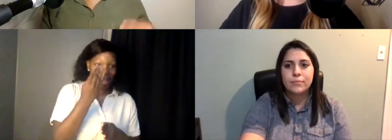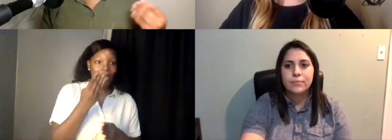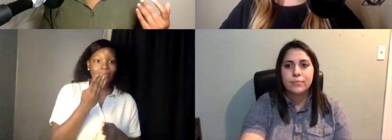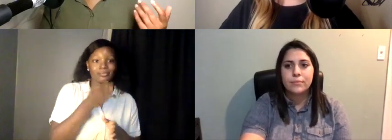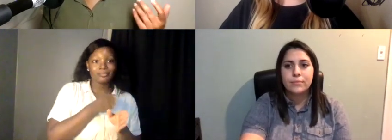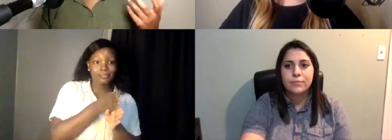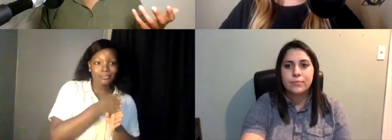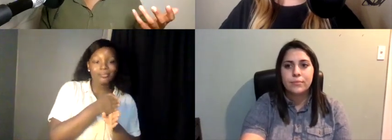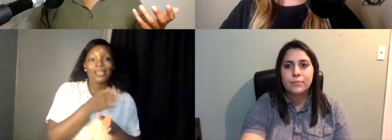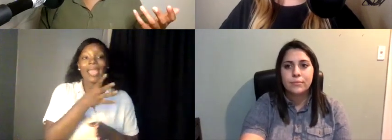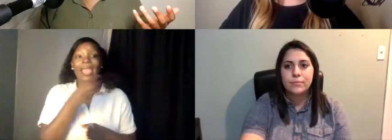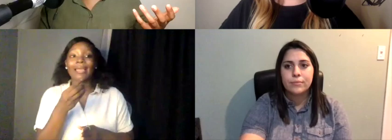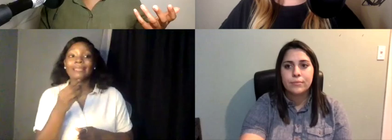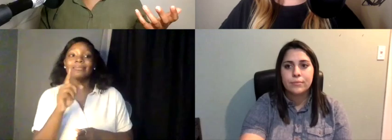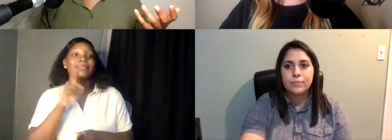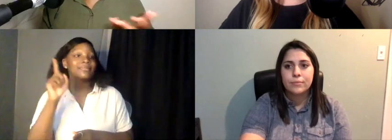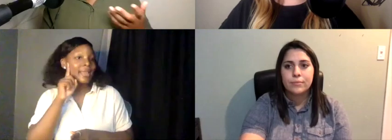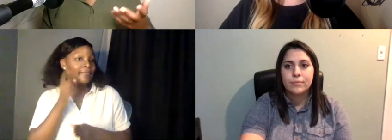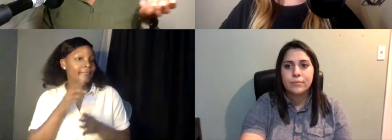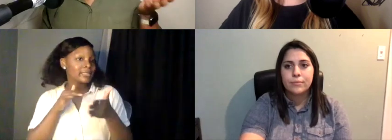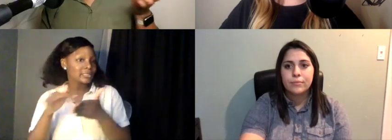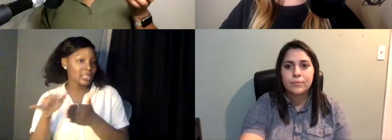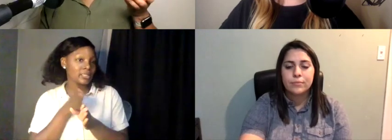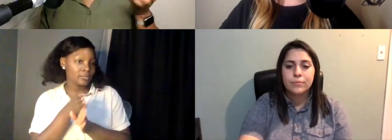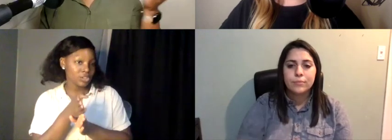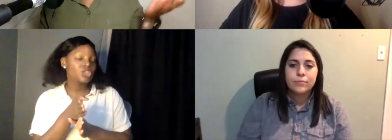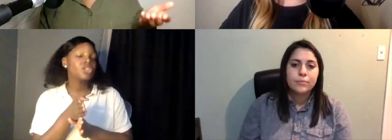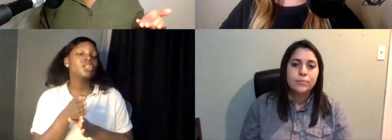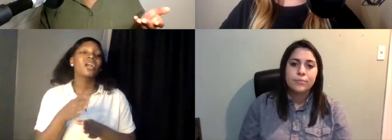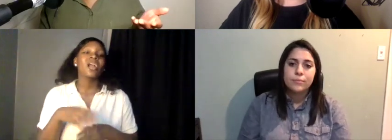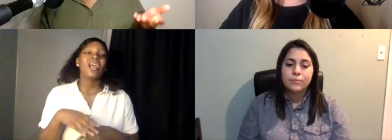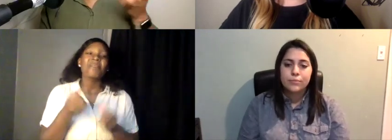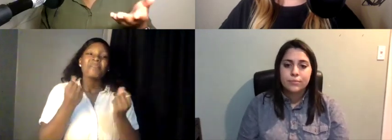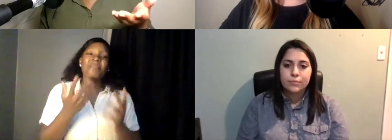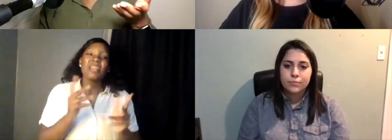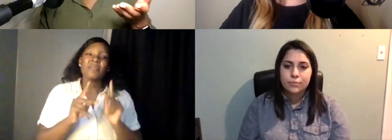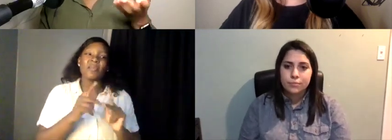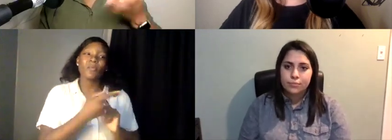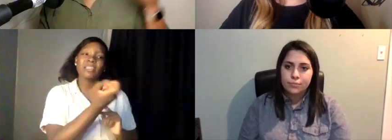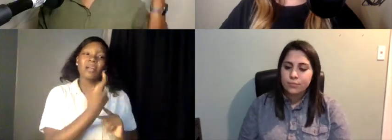just came with the weirdest, like outlandish, oh, you should work in special ed. Like